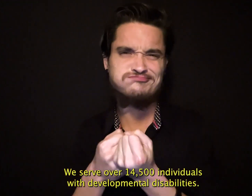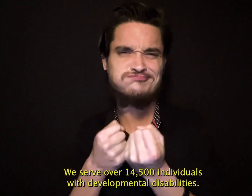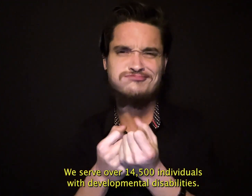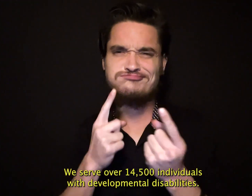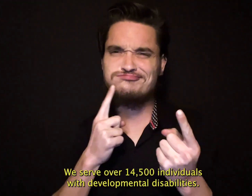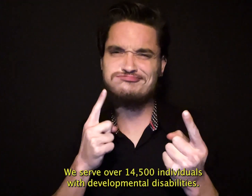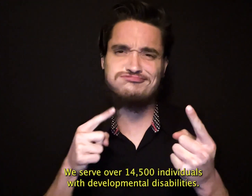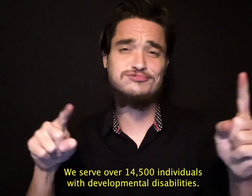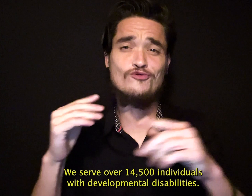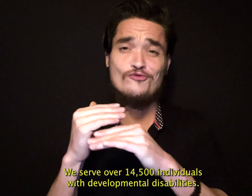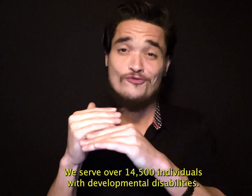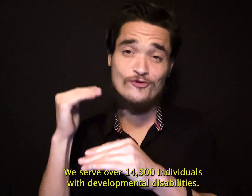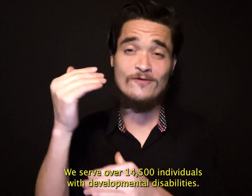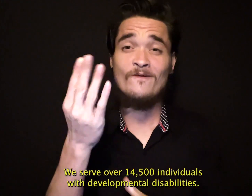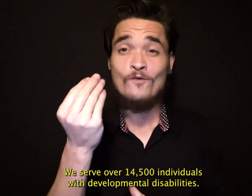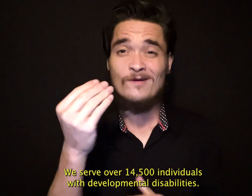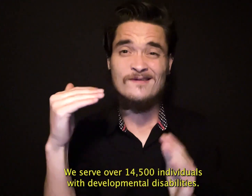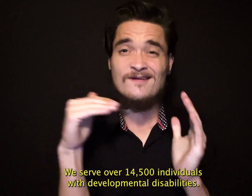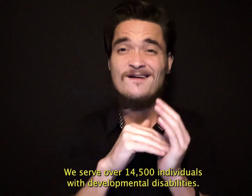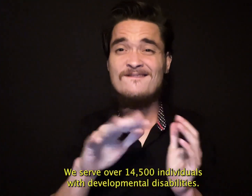14,500 individuals with developmental disabilities.